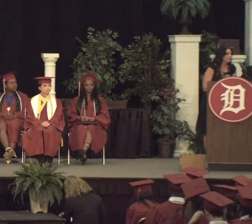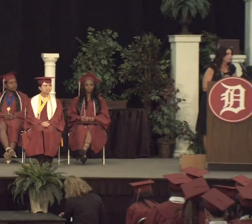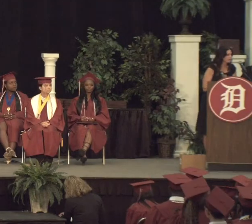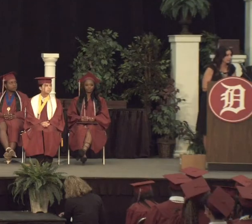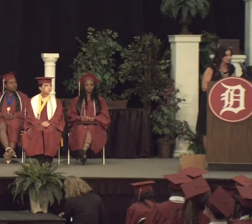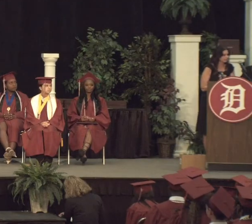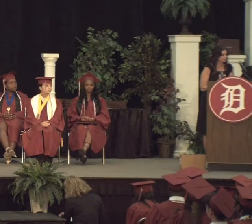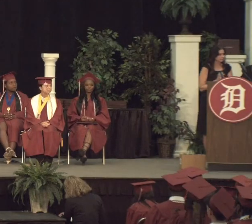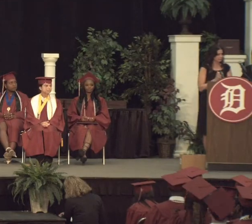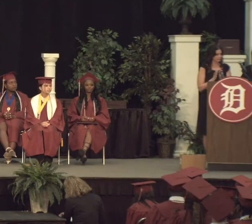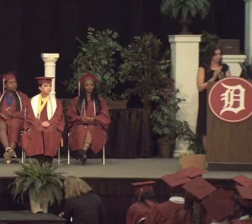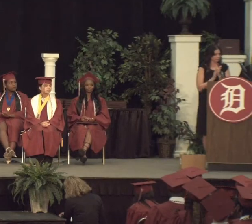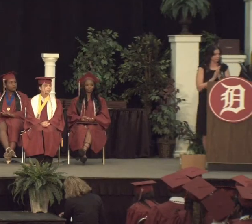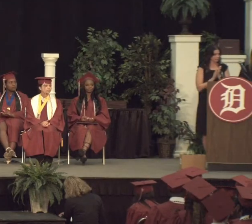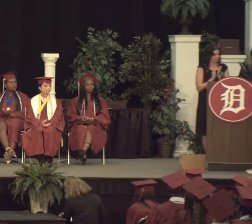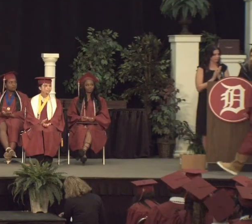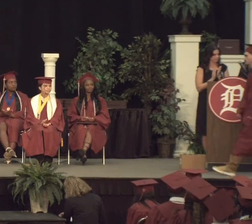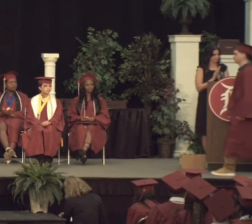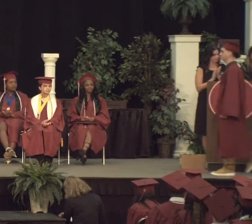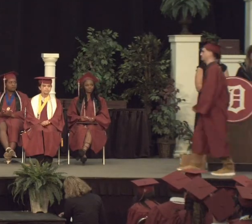Renee Barbazon.